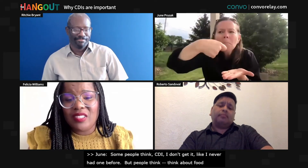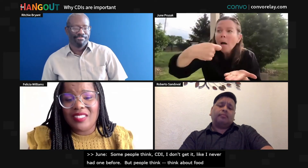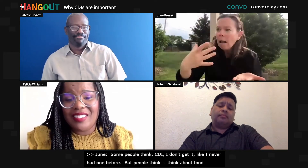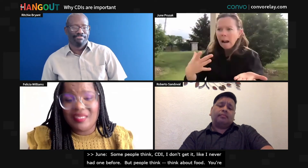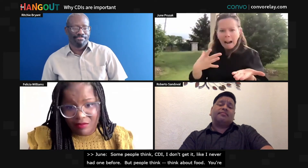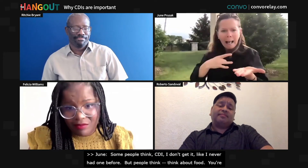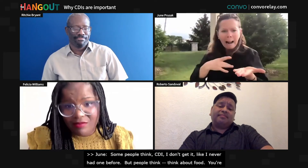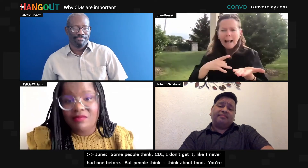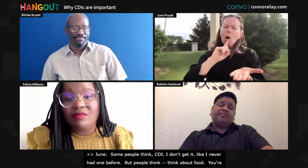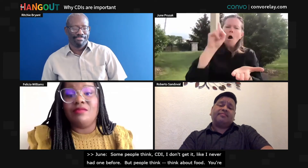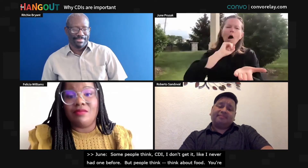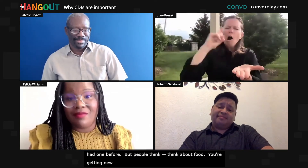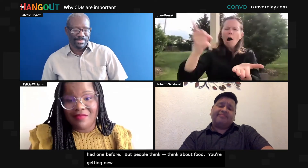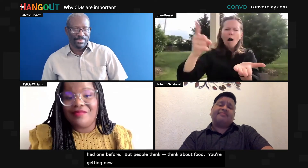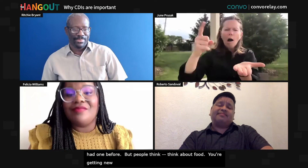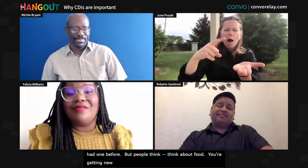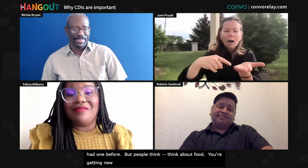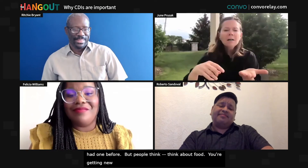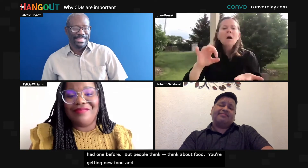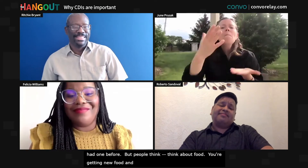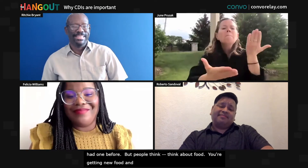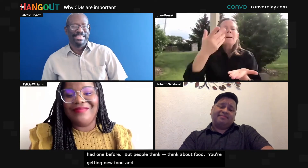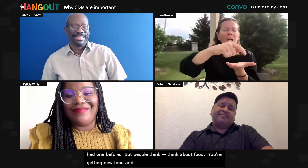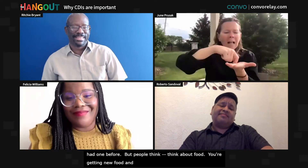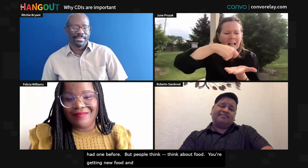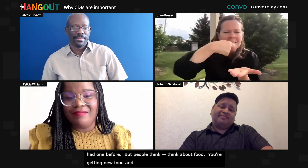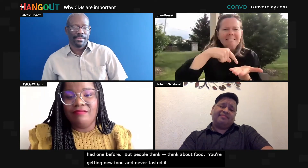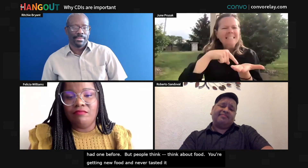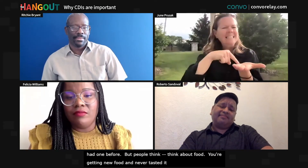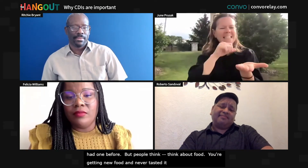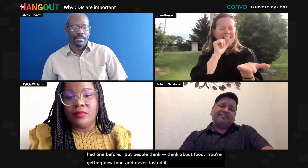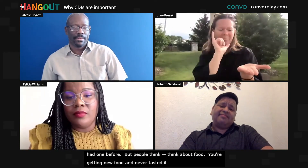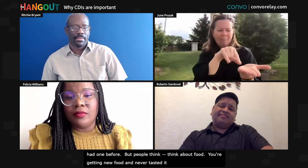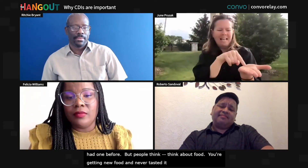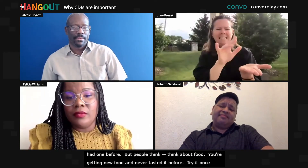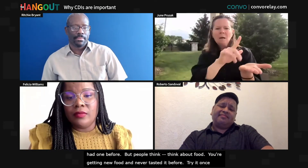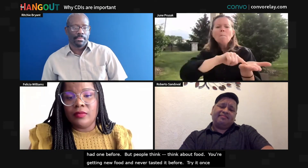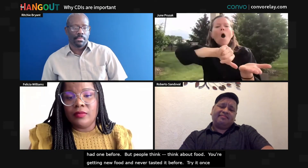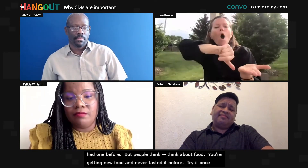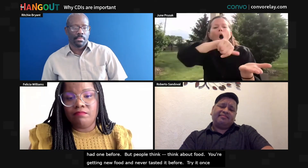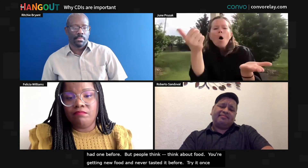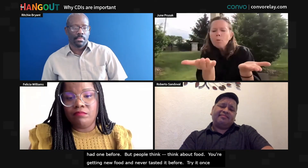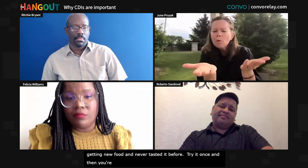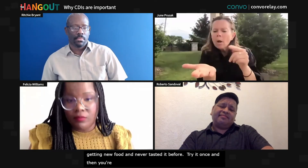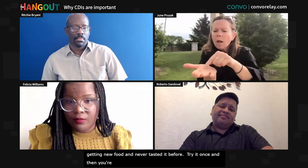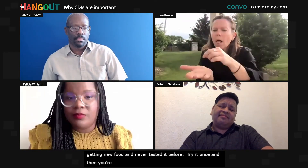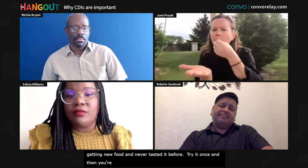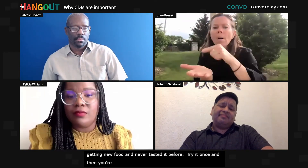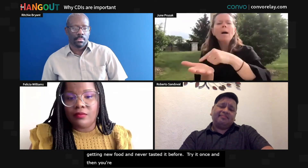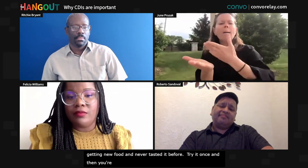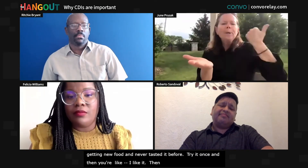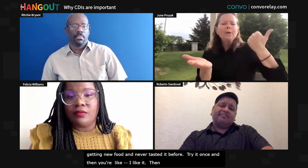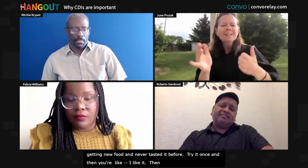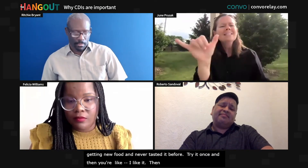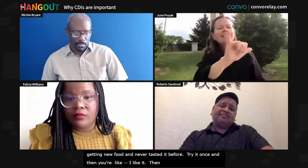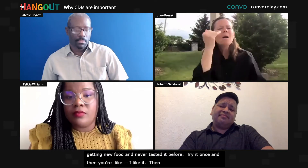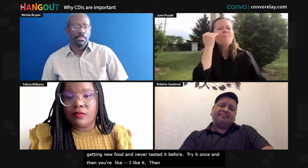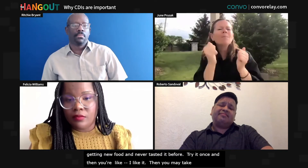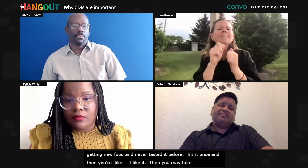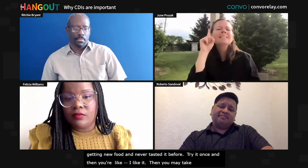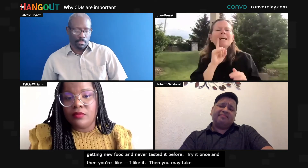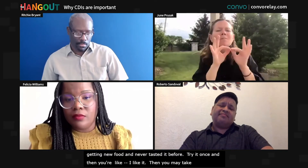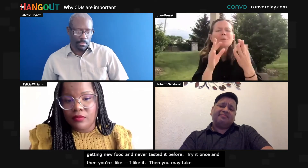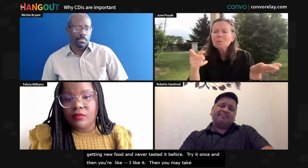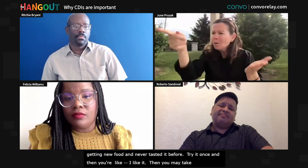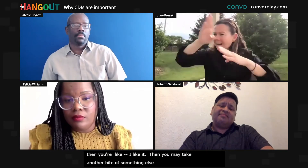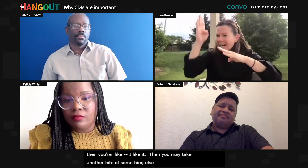it before. Just try it once and you're like, oh, I like it. And then you might take another bite or of something else and you don't